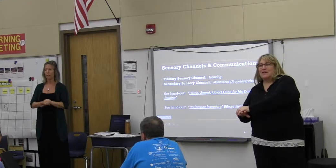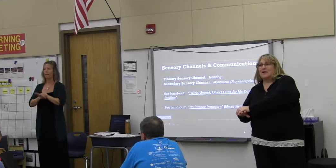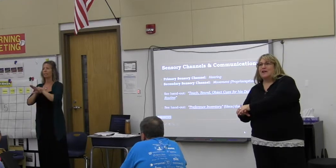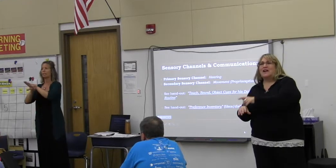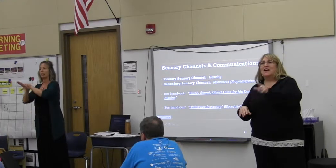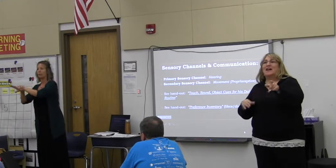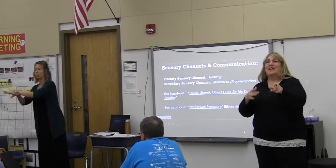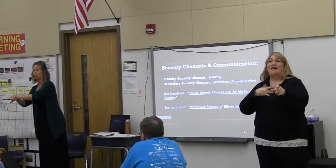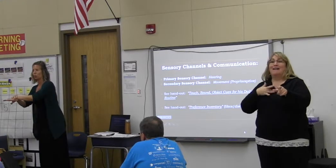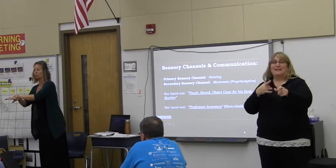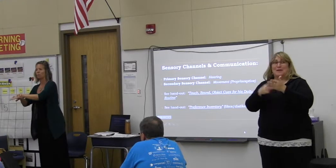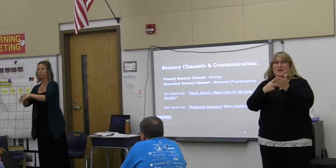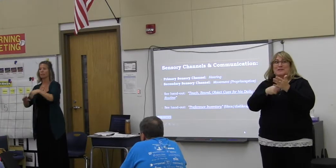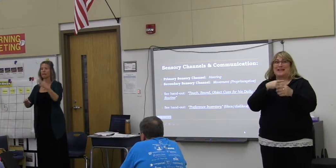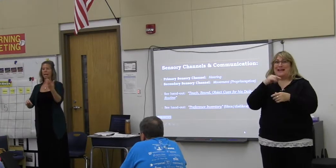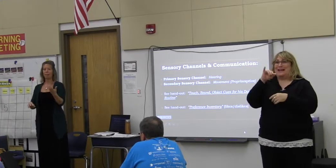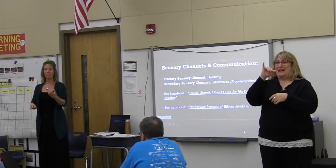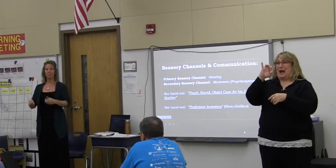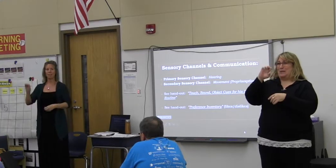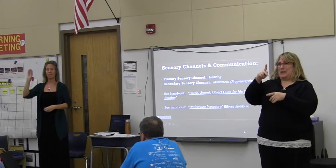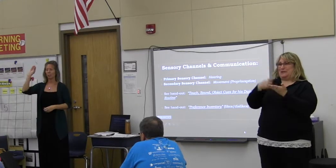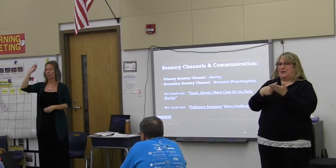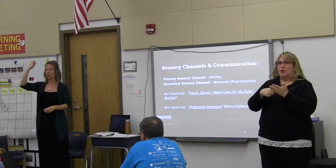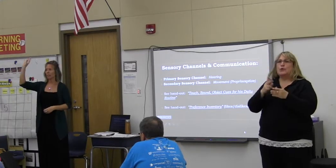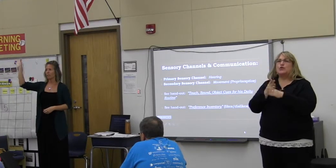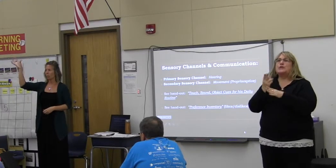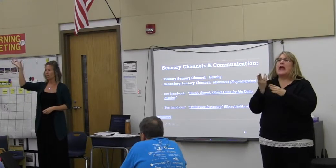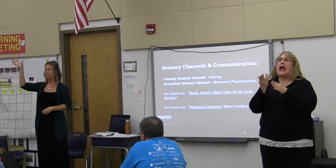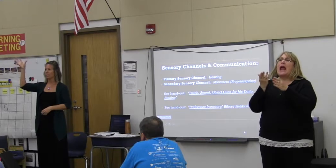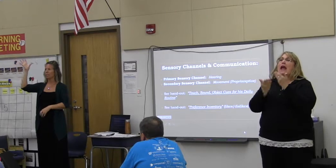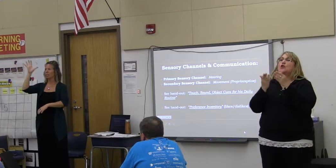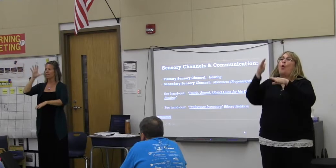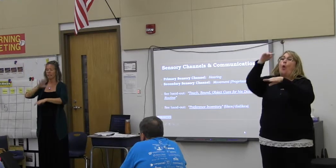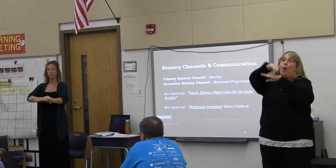hand overhand to get them to do something. And that's basically where the